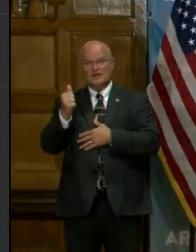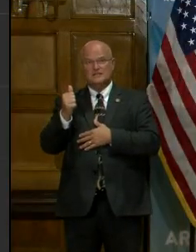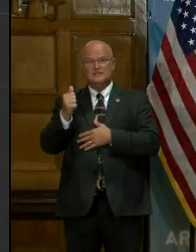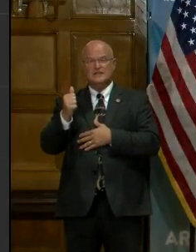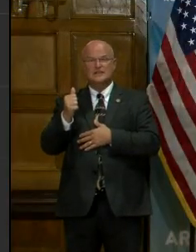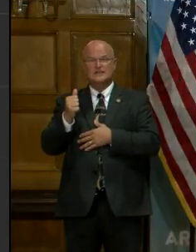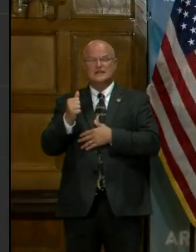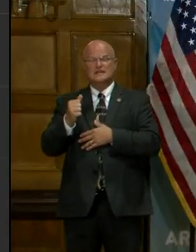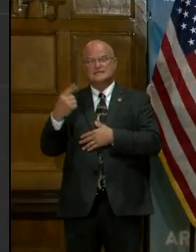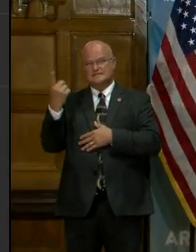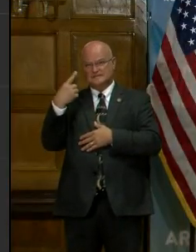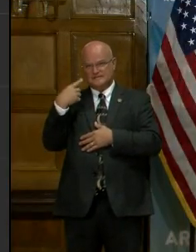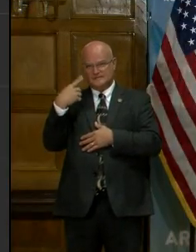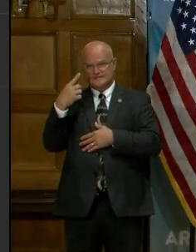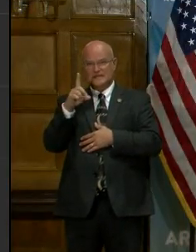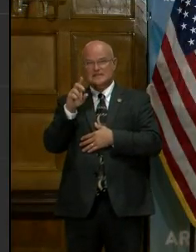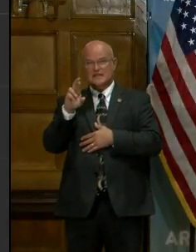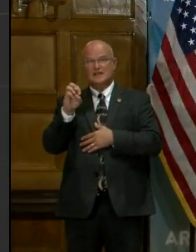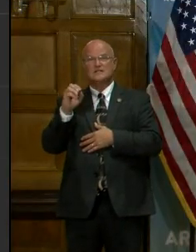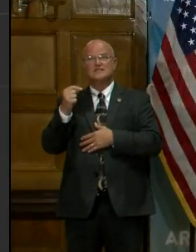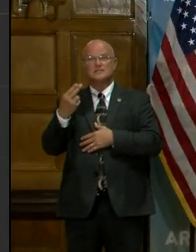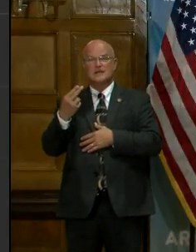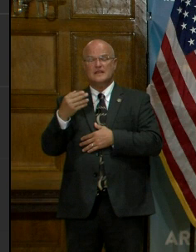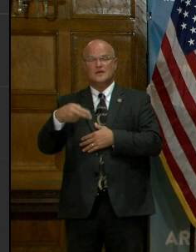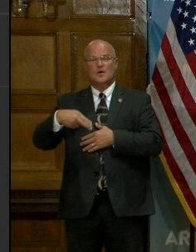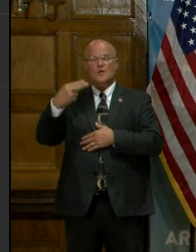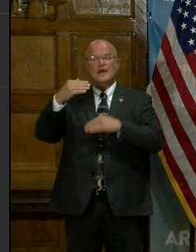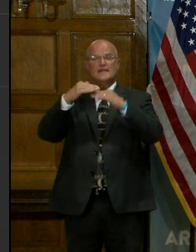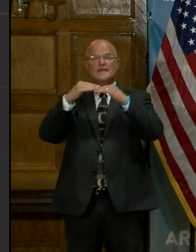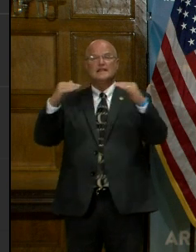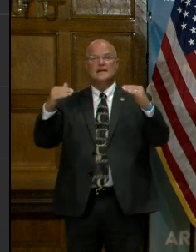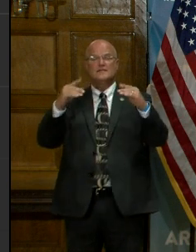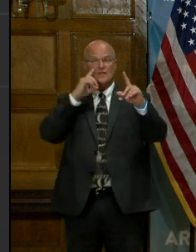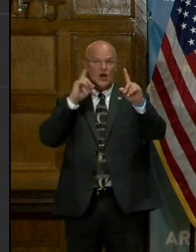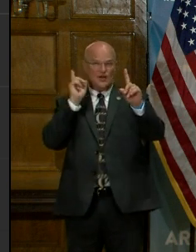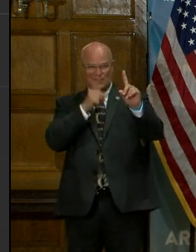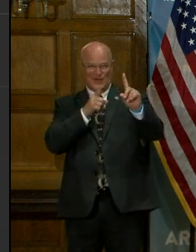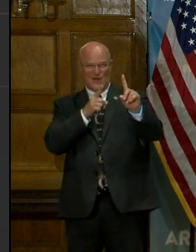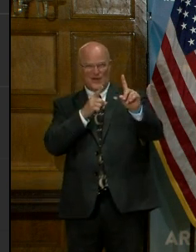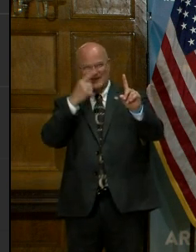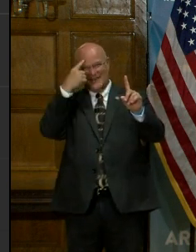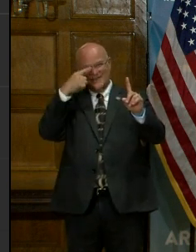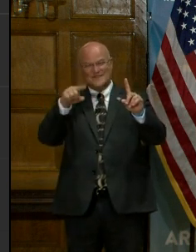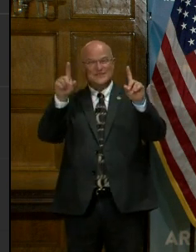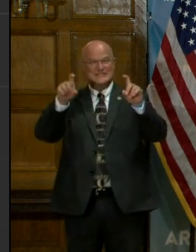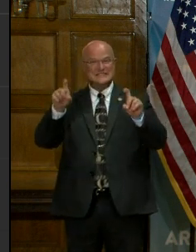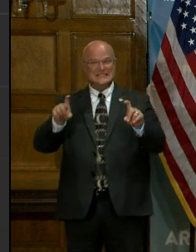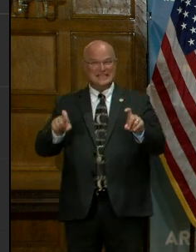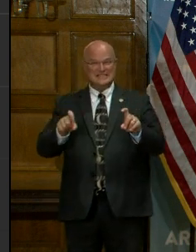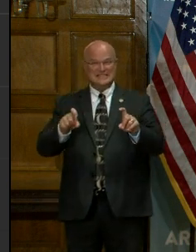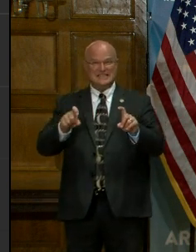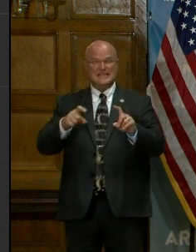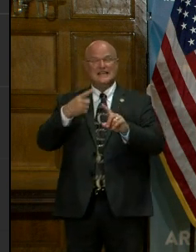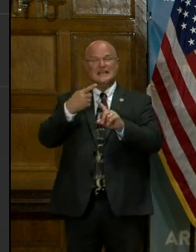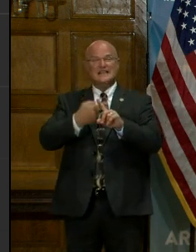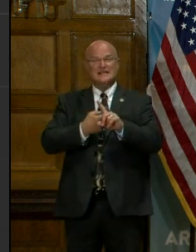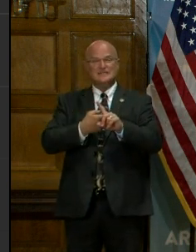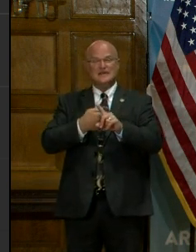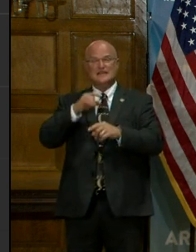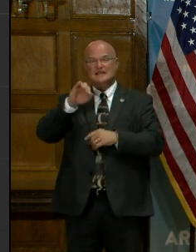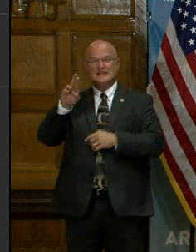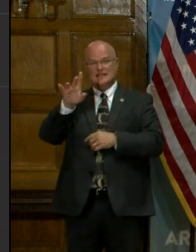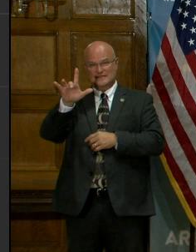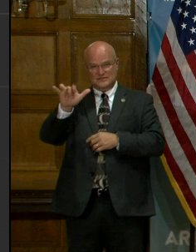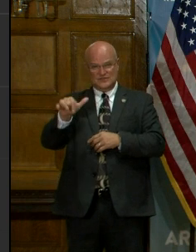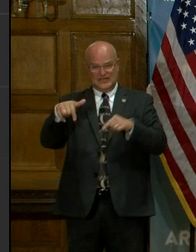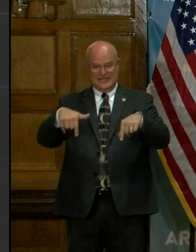chiding of Dr. Smith, we're going to raise the level of our goal for testing in